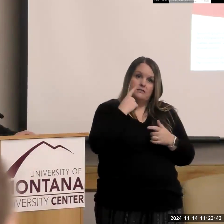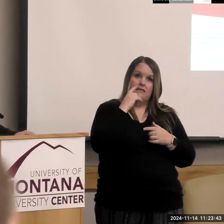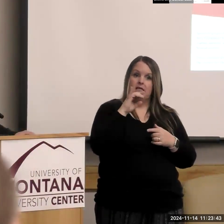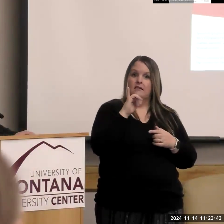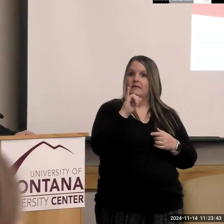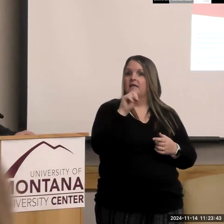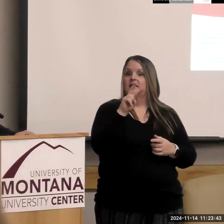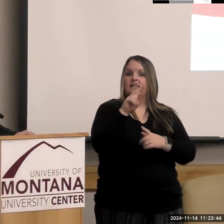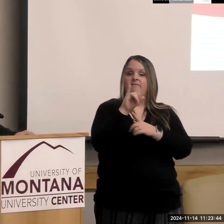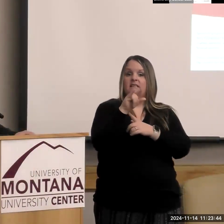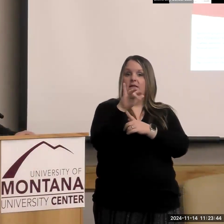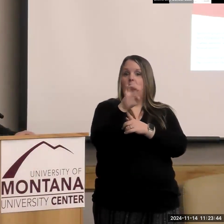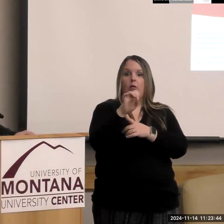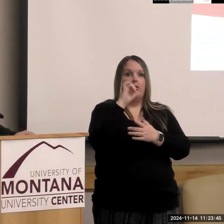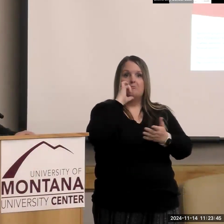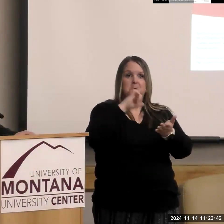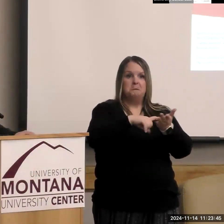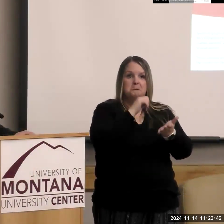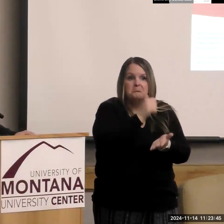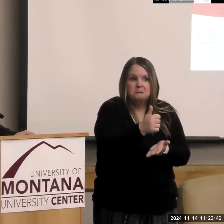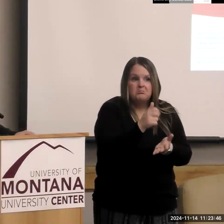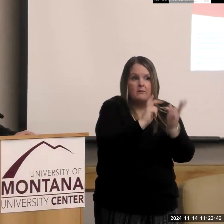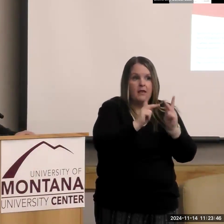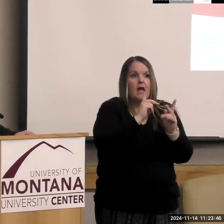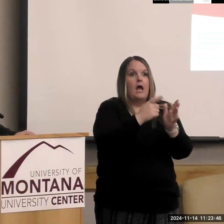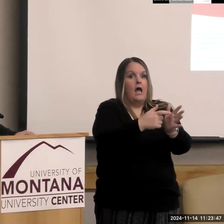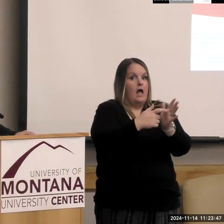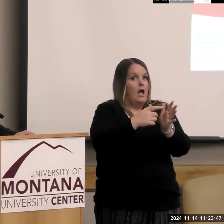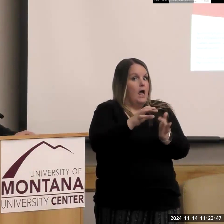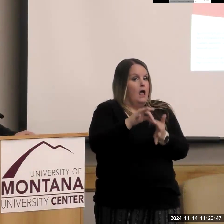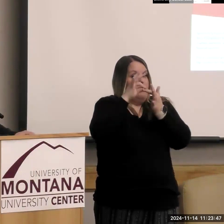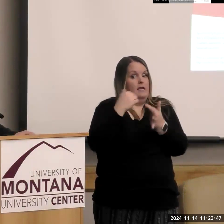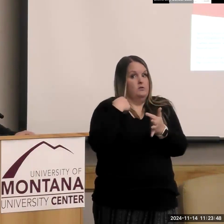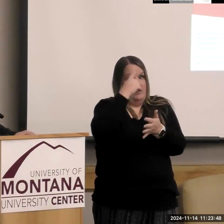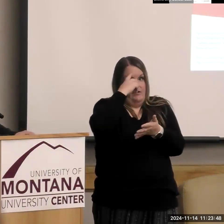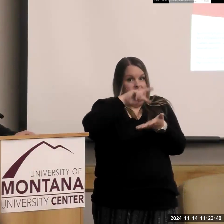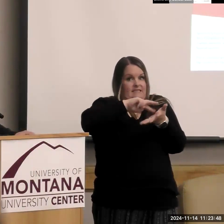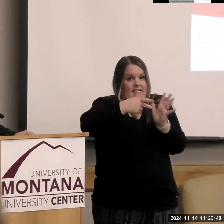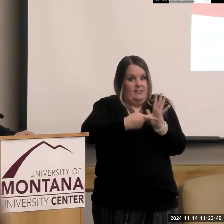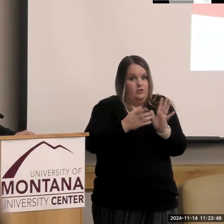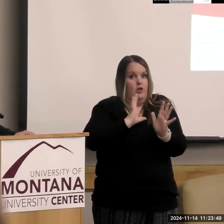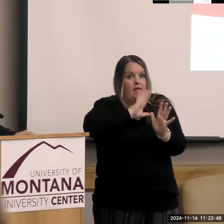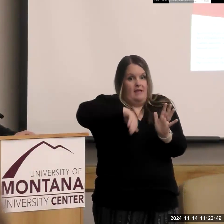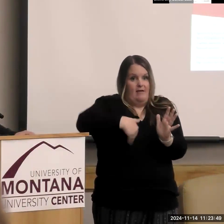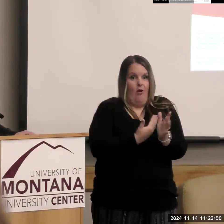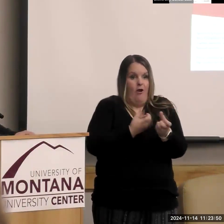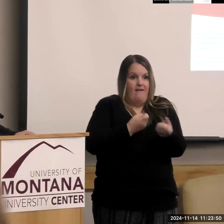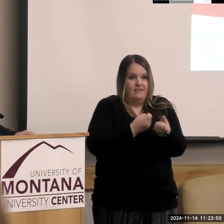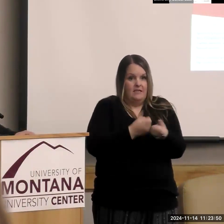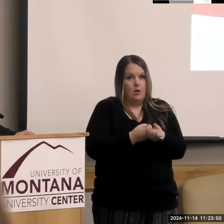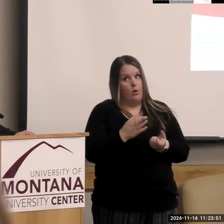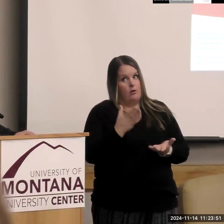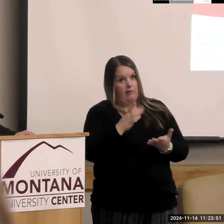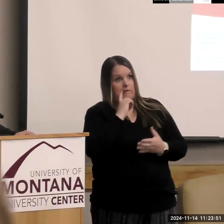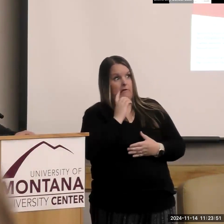we are intentional in our advocacy, and frankly even annoying in our advocacy. If you're omnipresent in